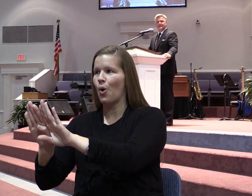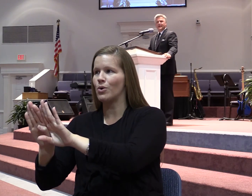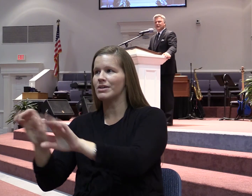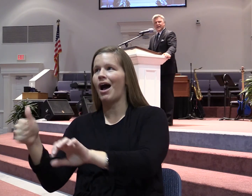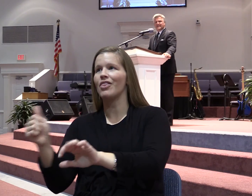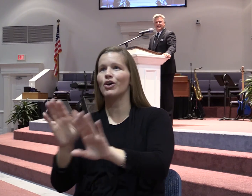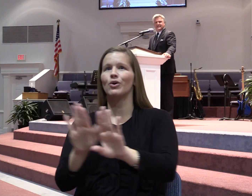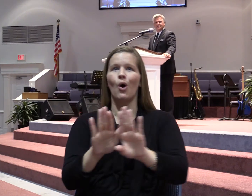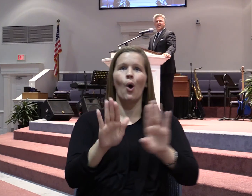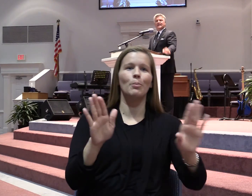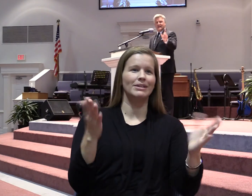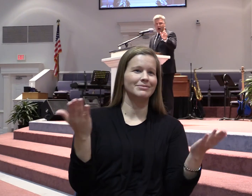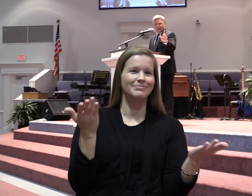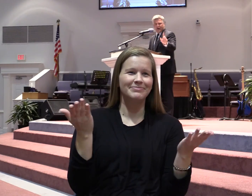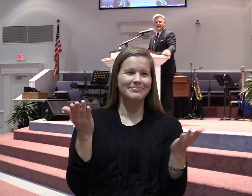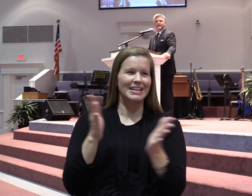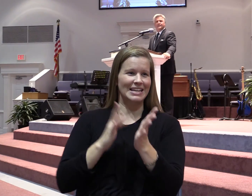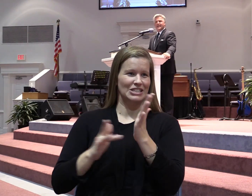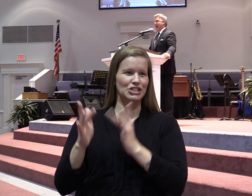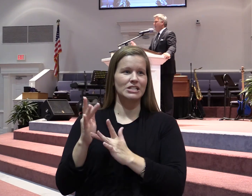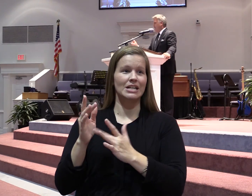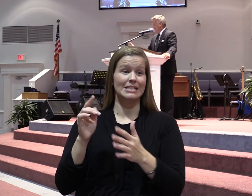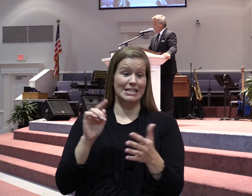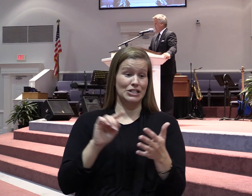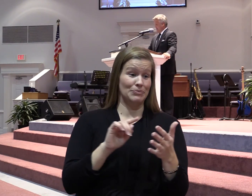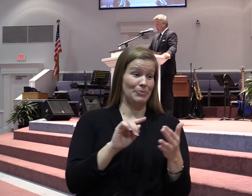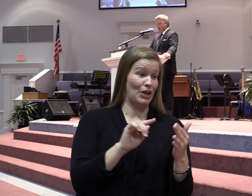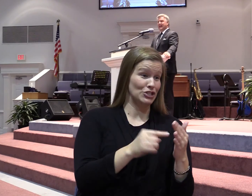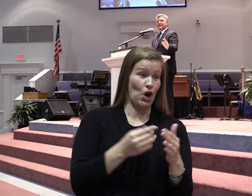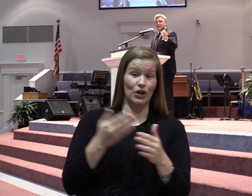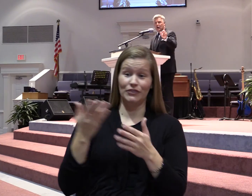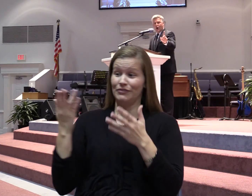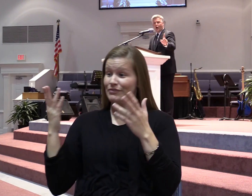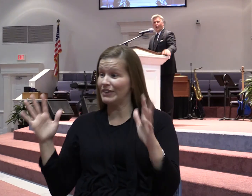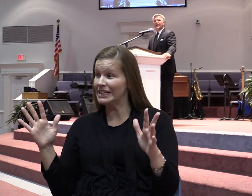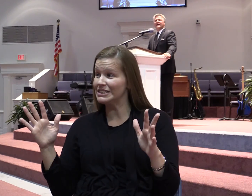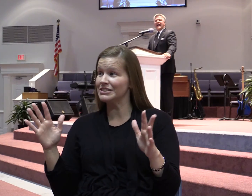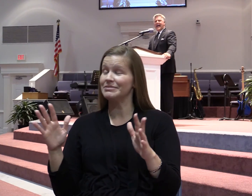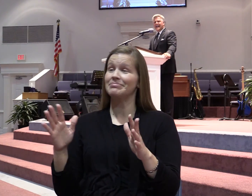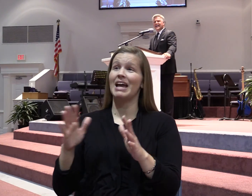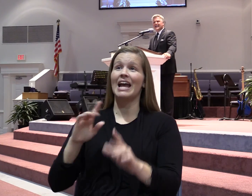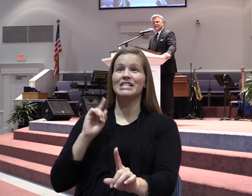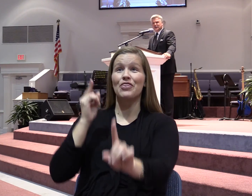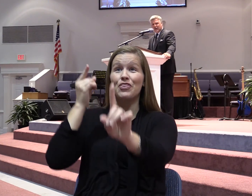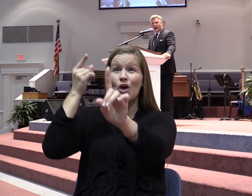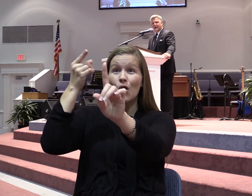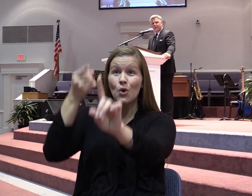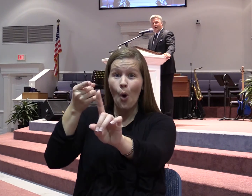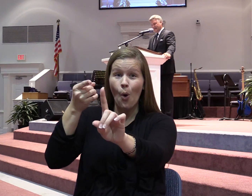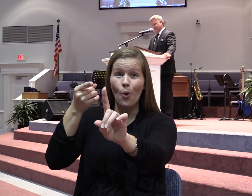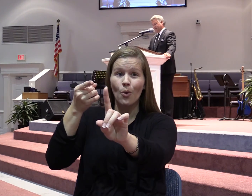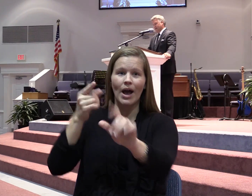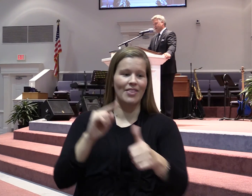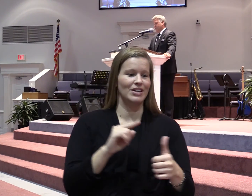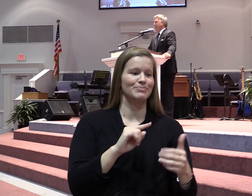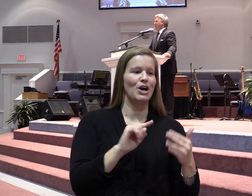opened. Jesus, He is the author and the finisher. He is the goal and He is the starting